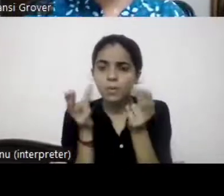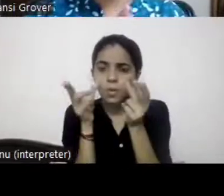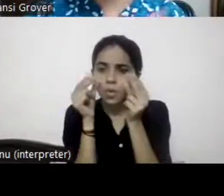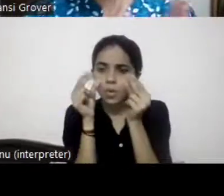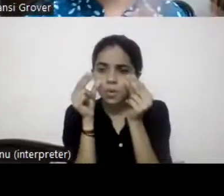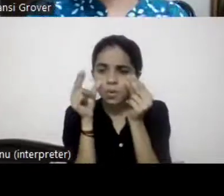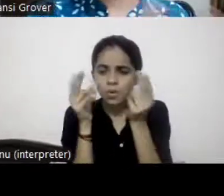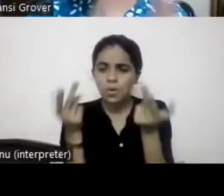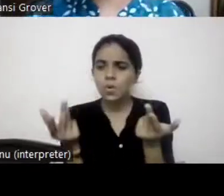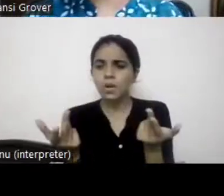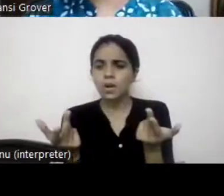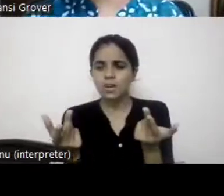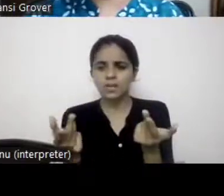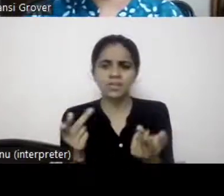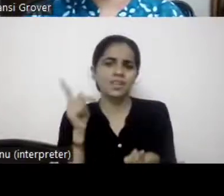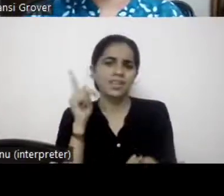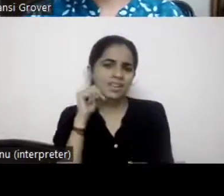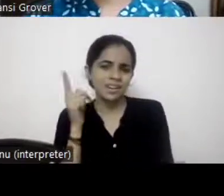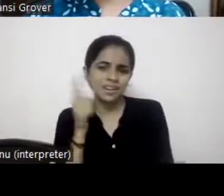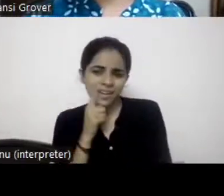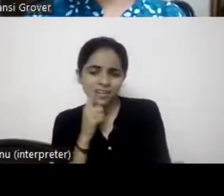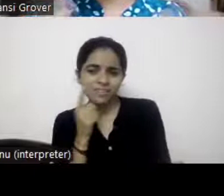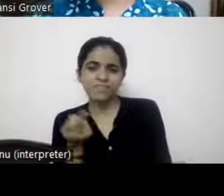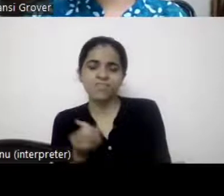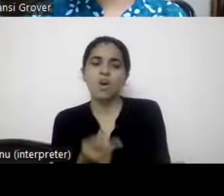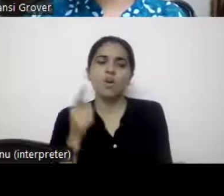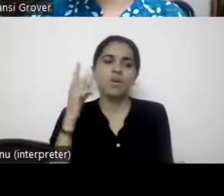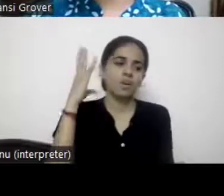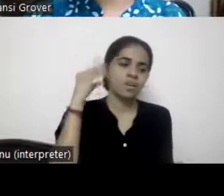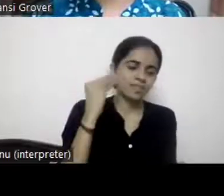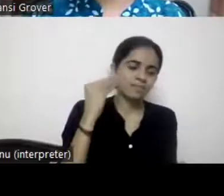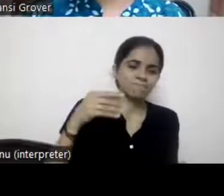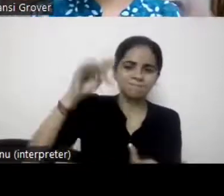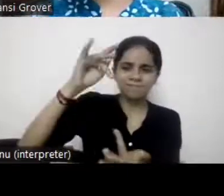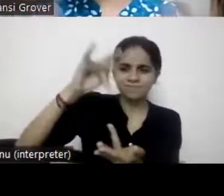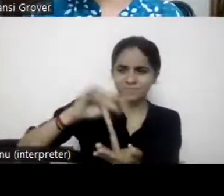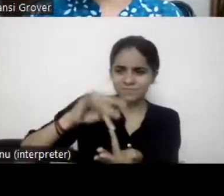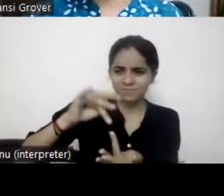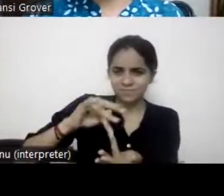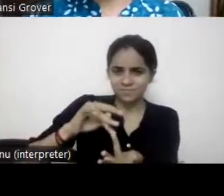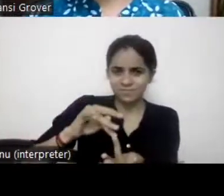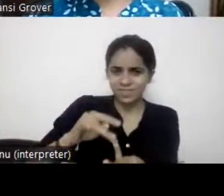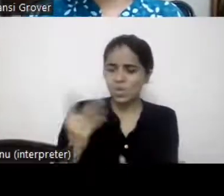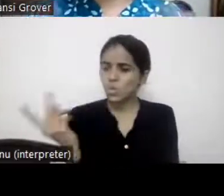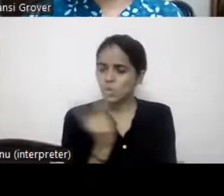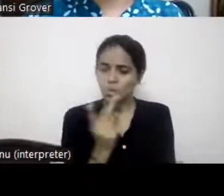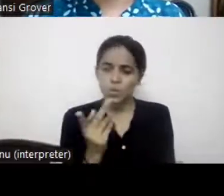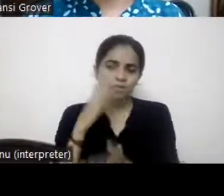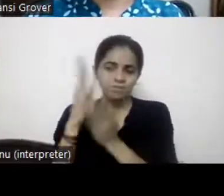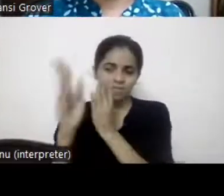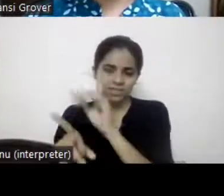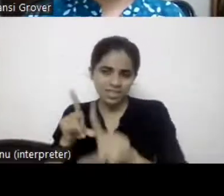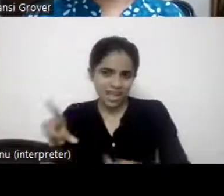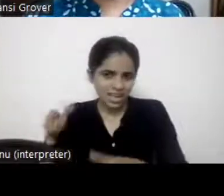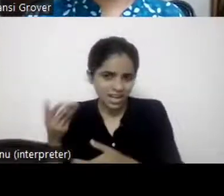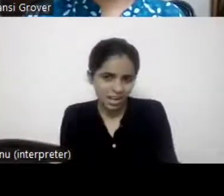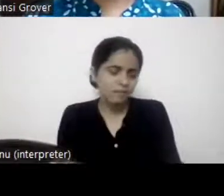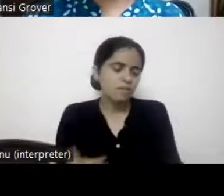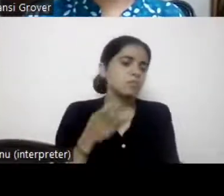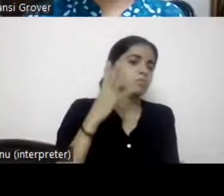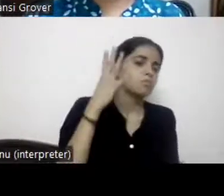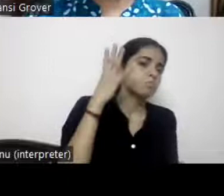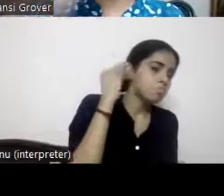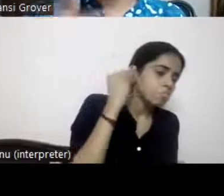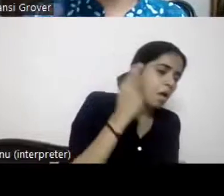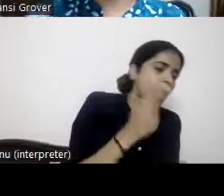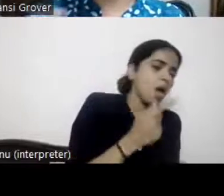in between the deaf and the hearing culture. So one could also see them as bicultural, bilingual, and